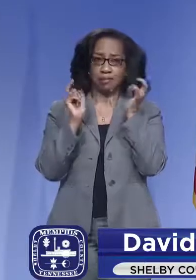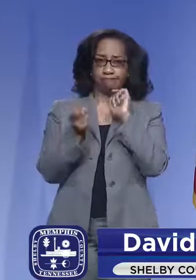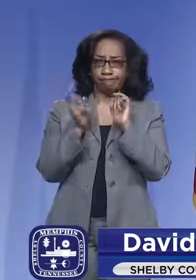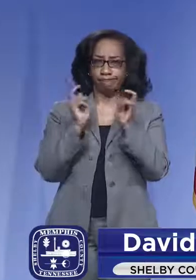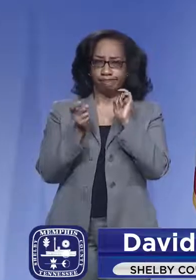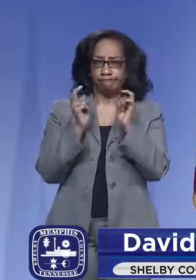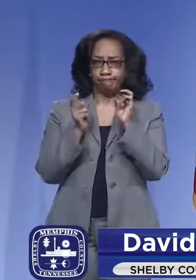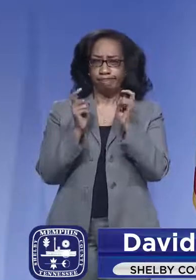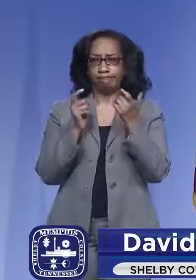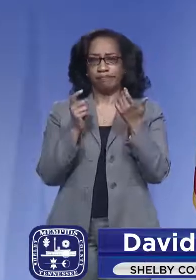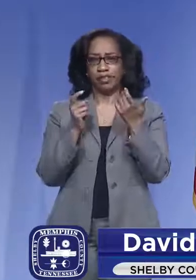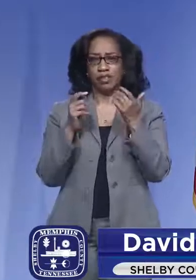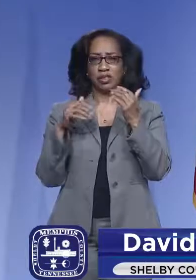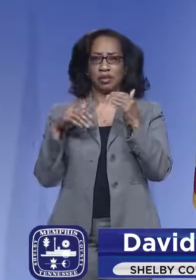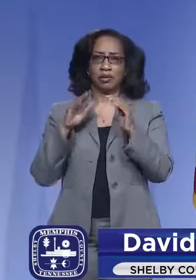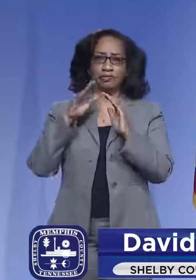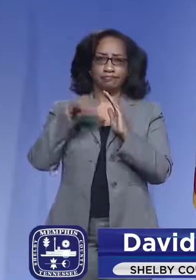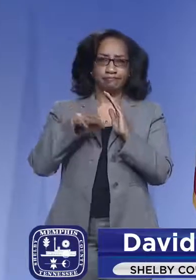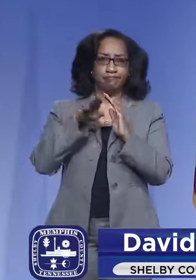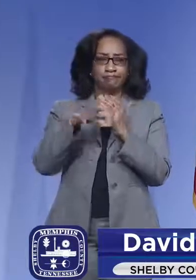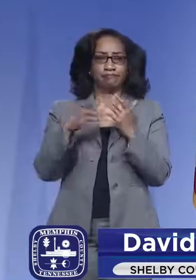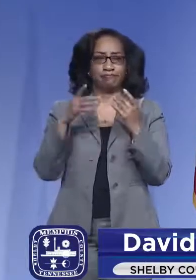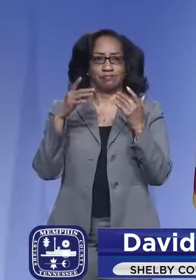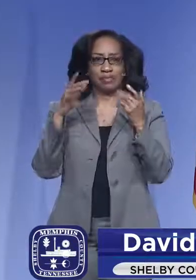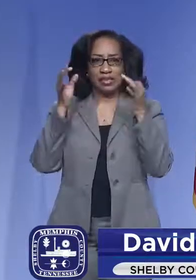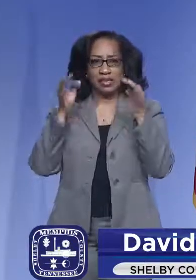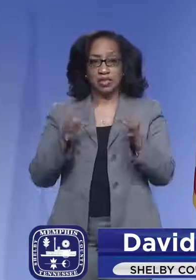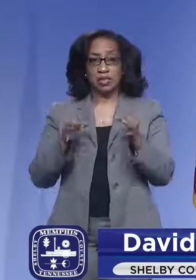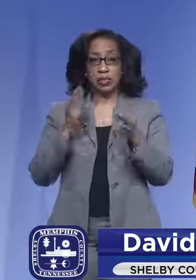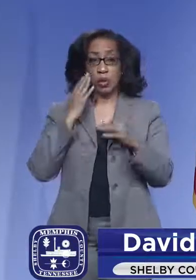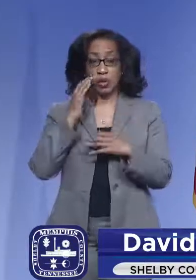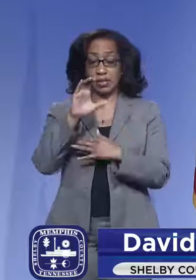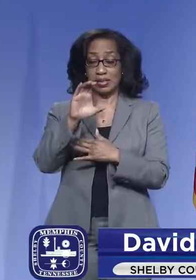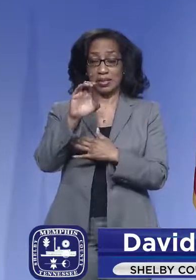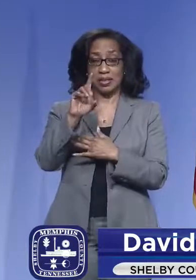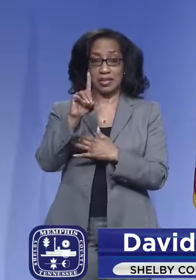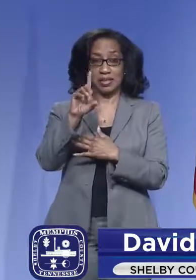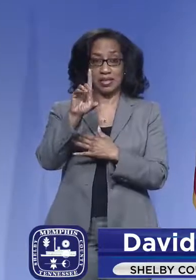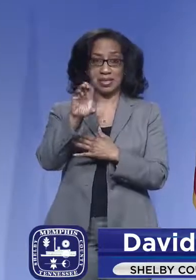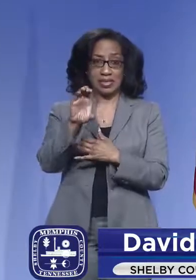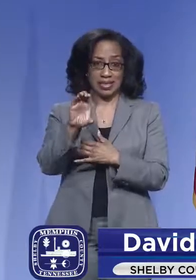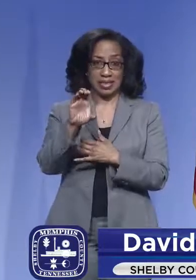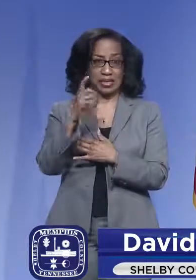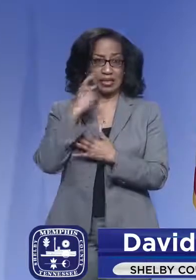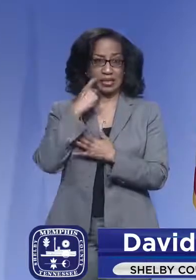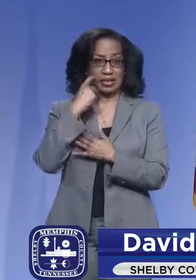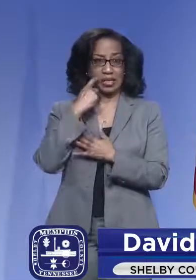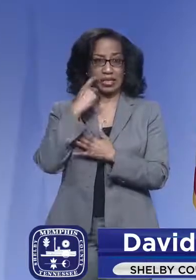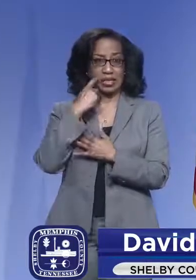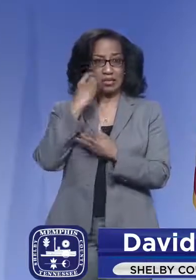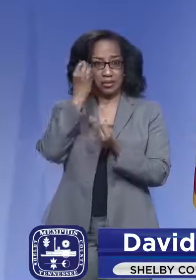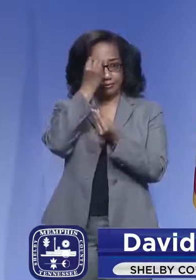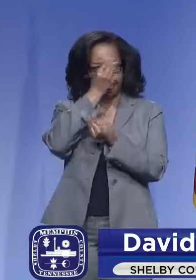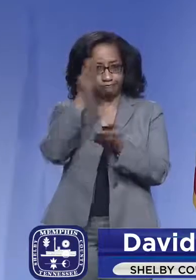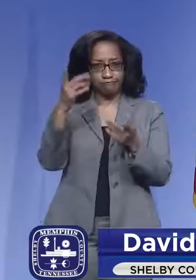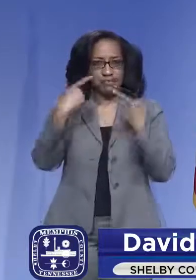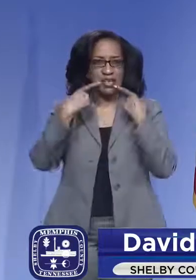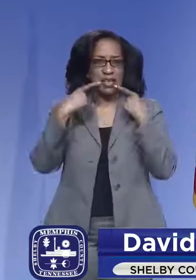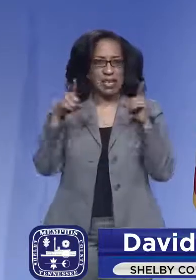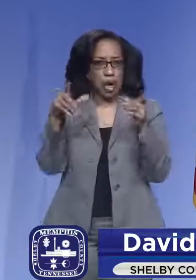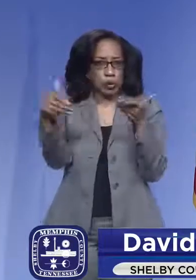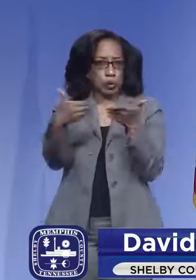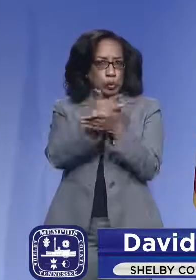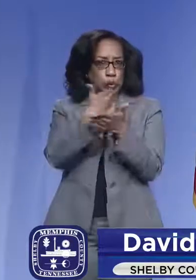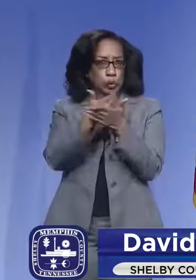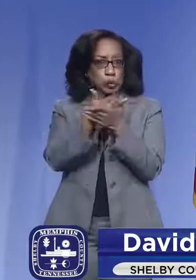over time. We know that the Centers for Disease Control, for instance, has just issued some new guidance right as we